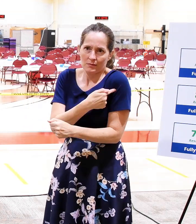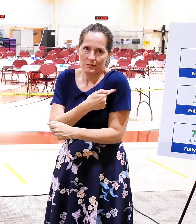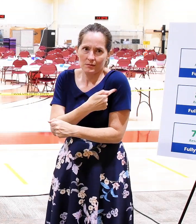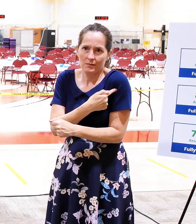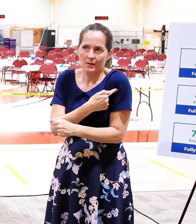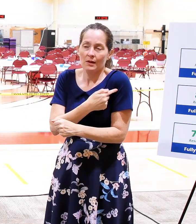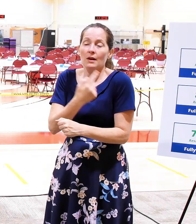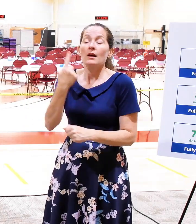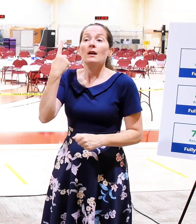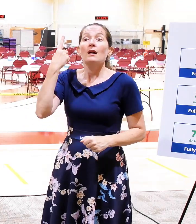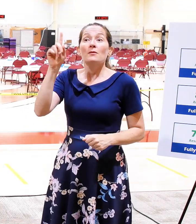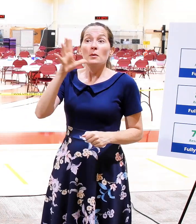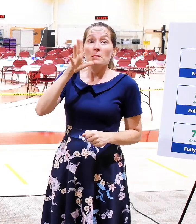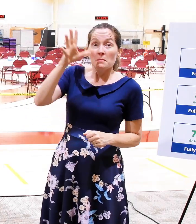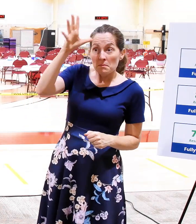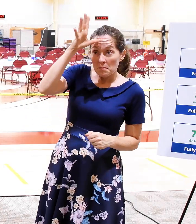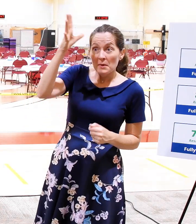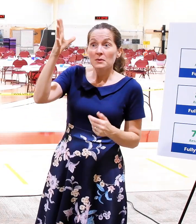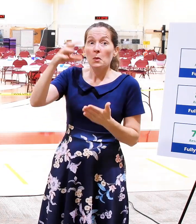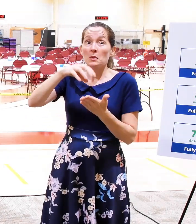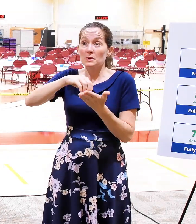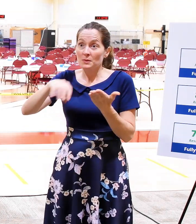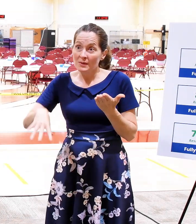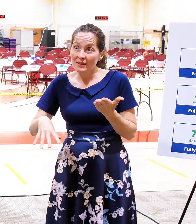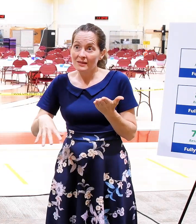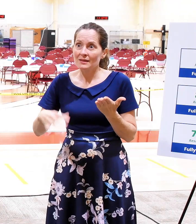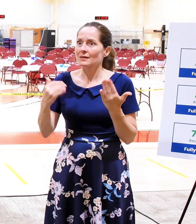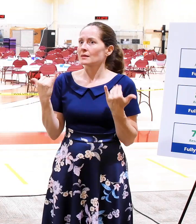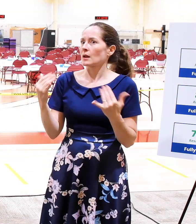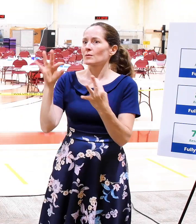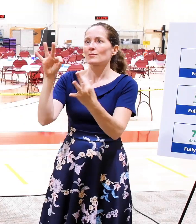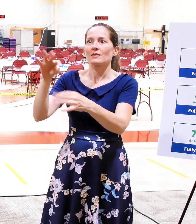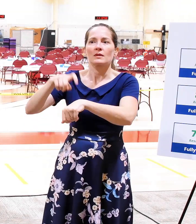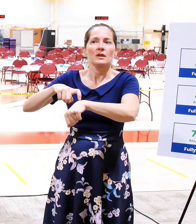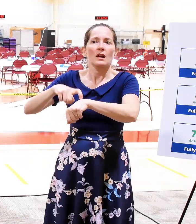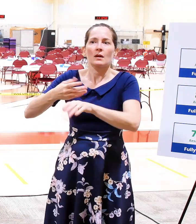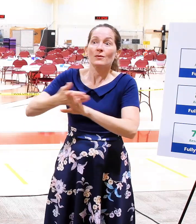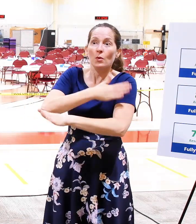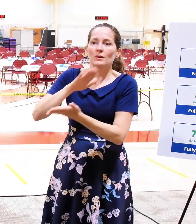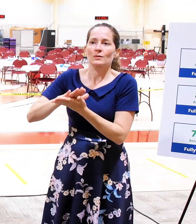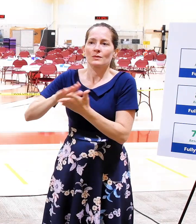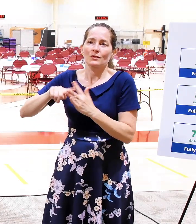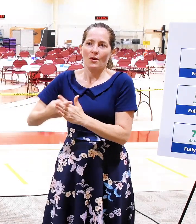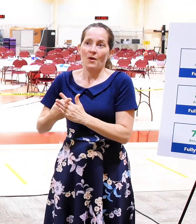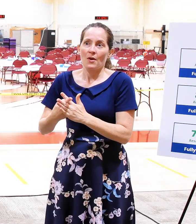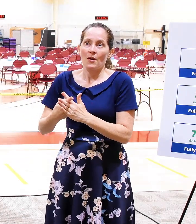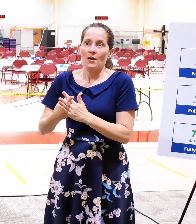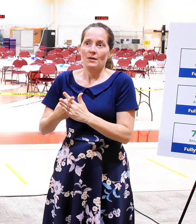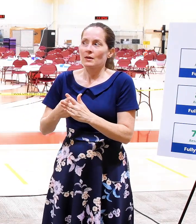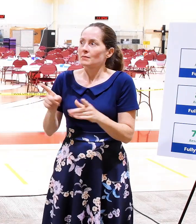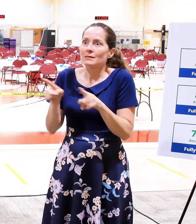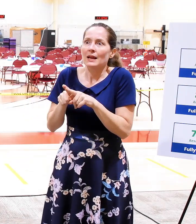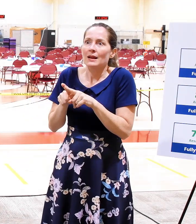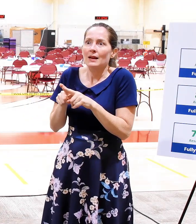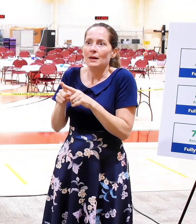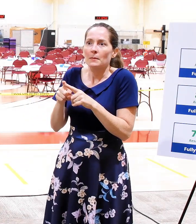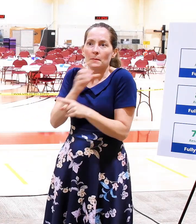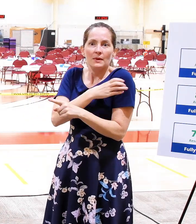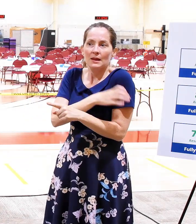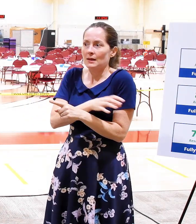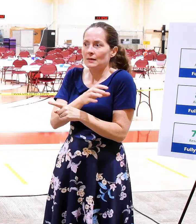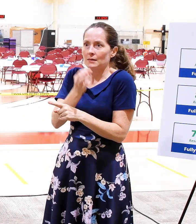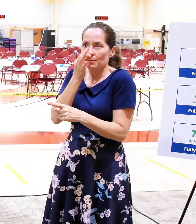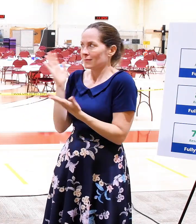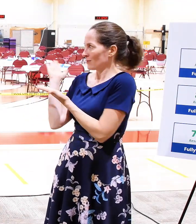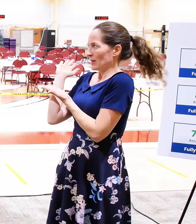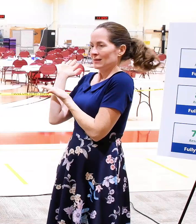now is the perfect time to find a clinic right here behind me and get vaccinated so that when school is